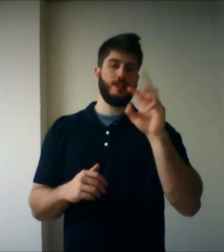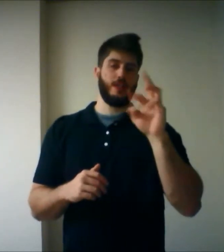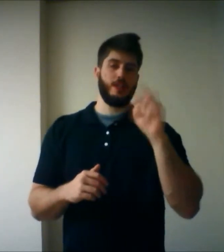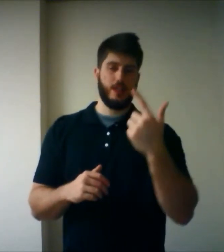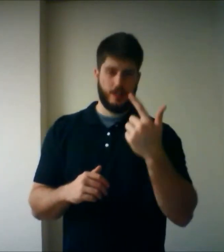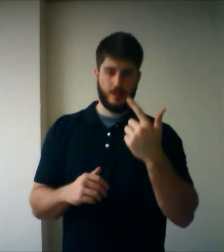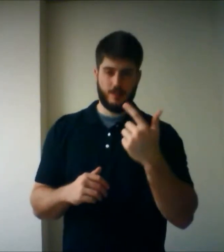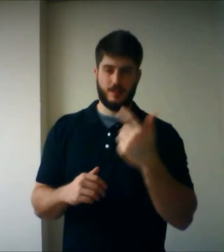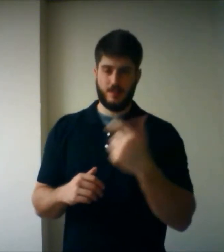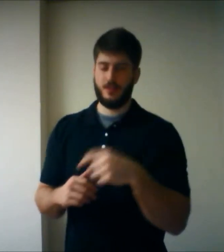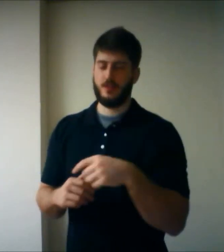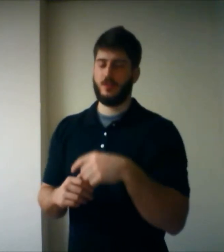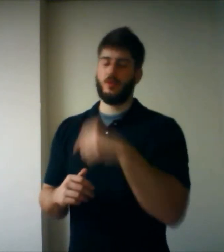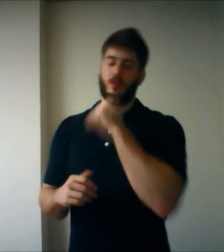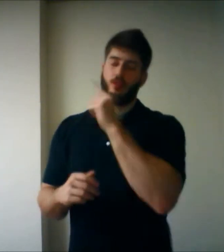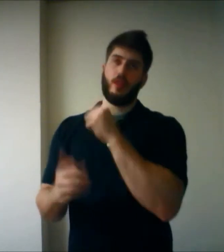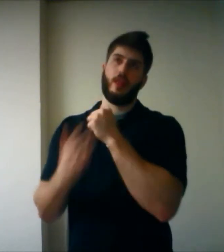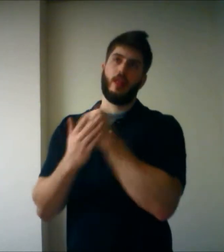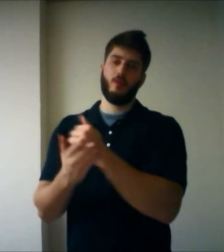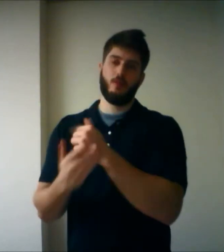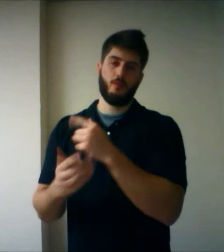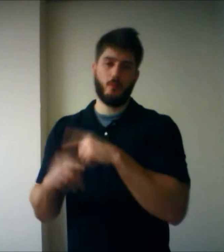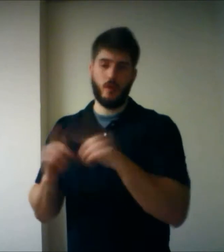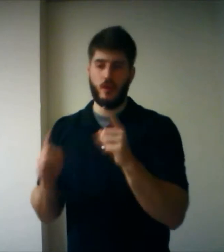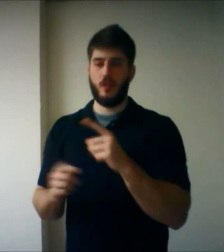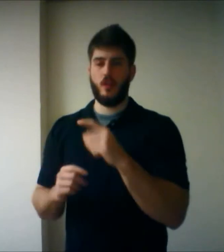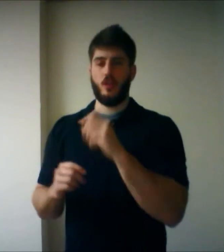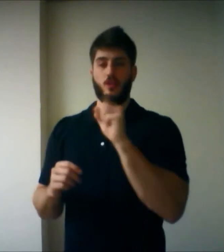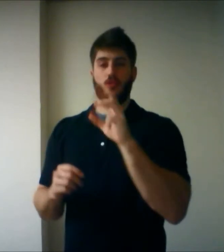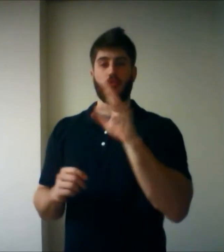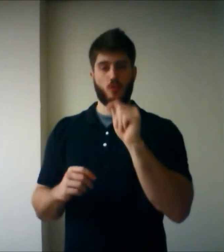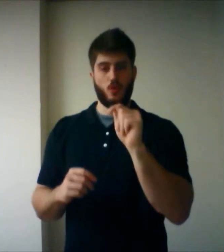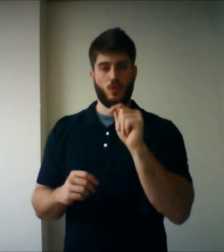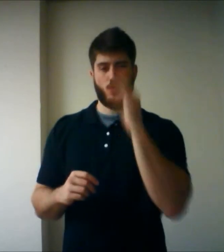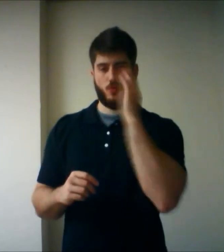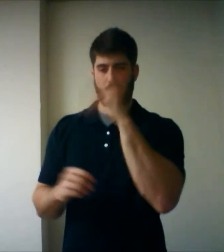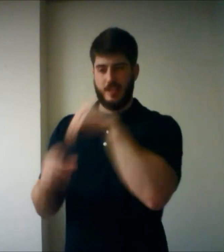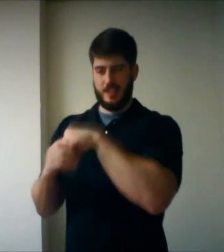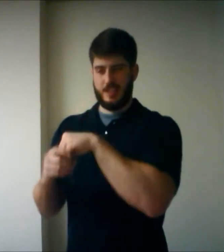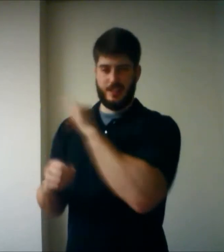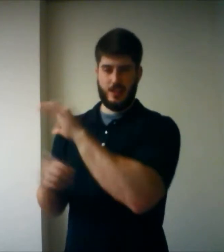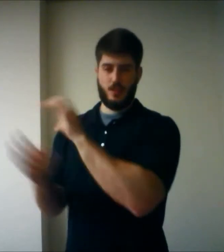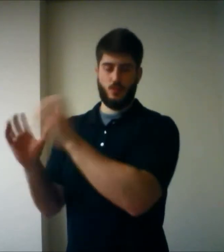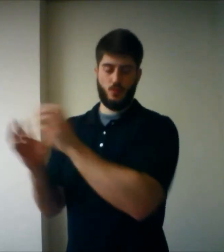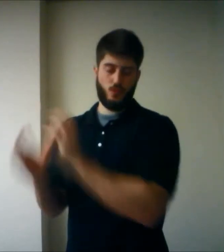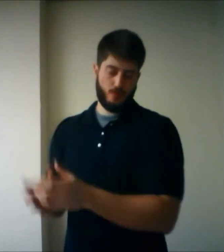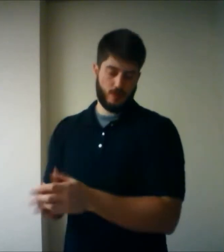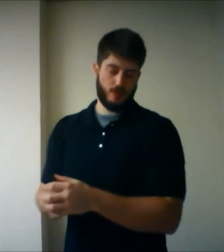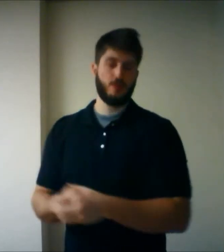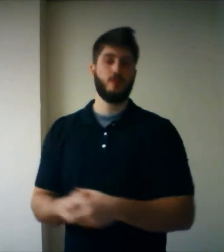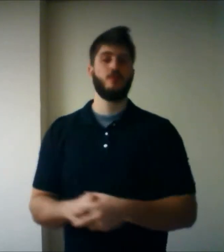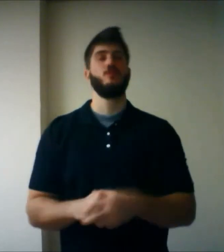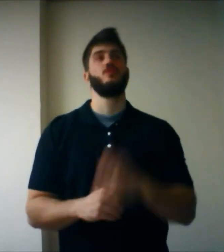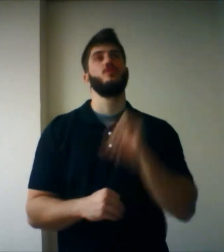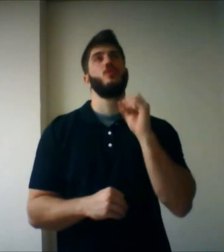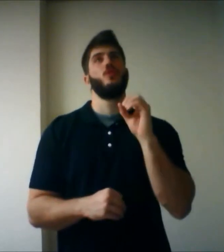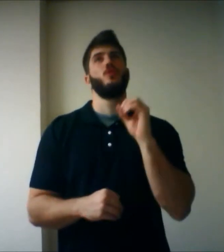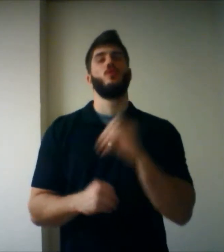have two job titles, and the sorting will be within these groups. So the entries under